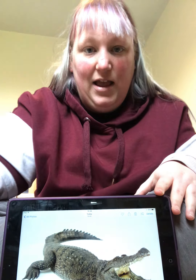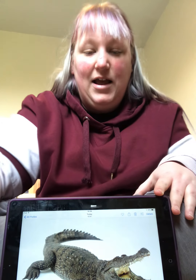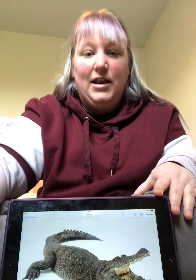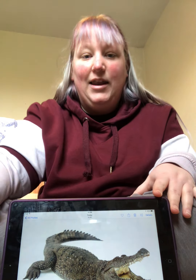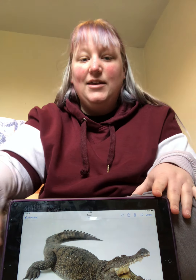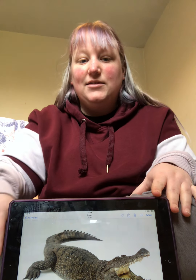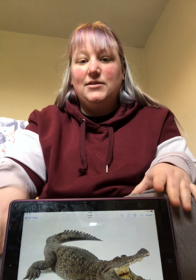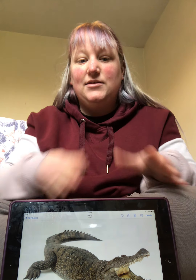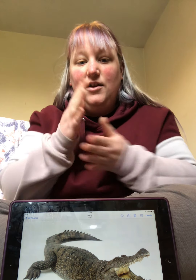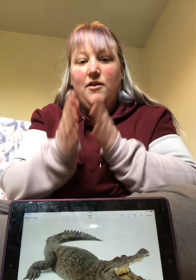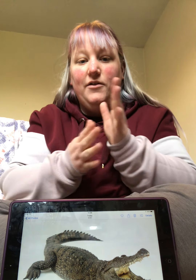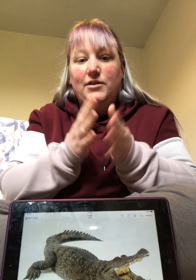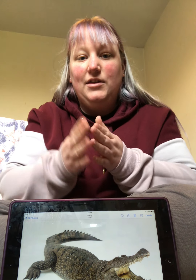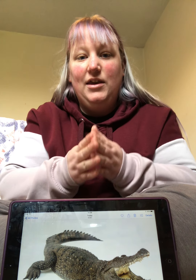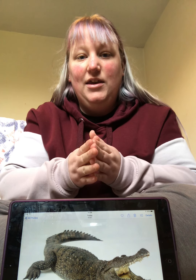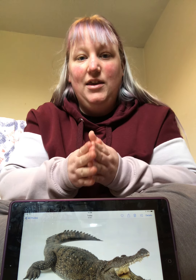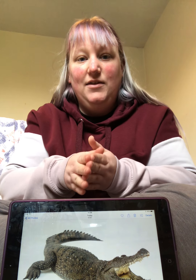Our last sign is